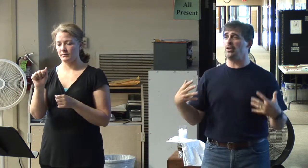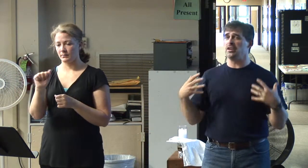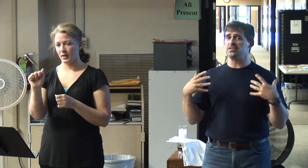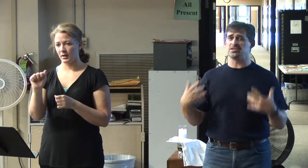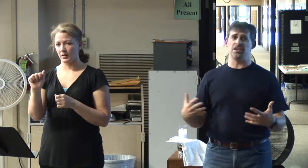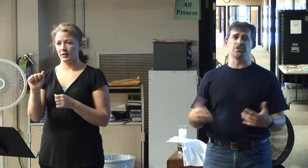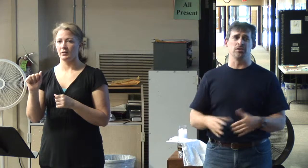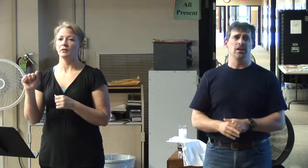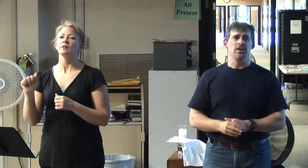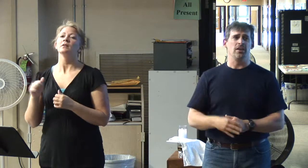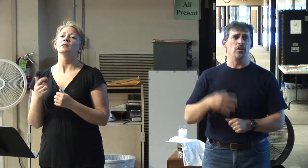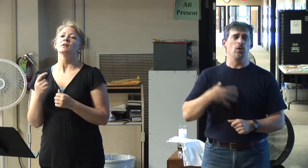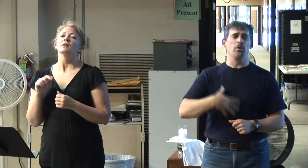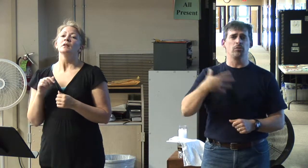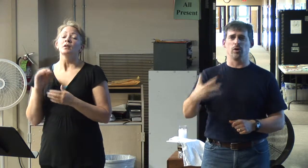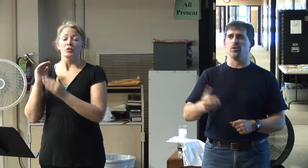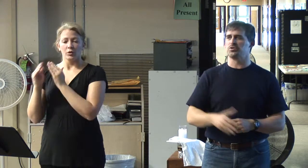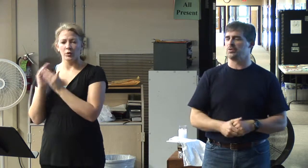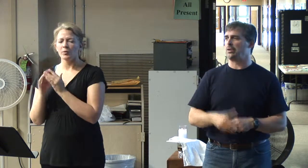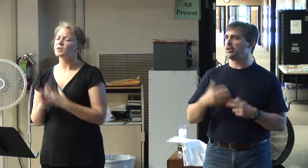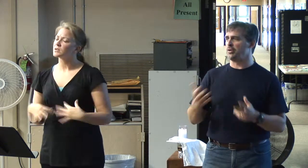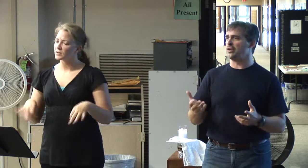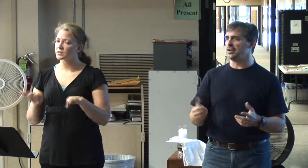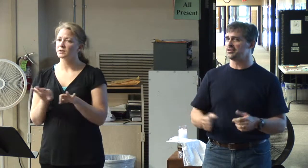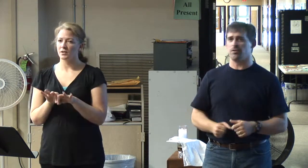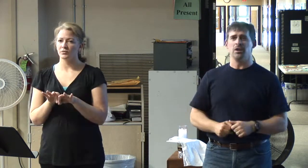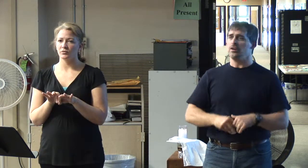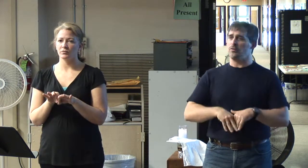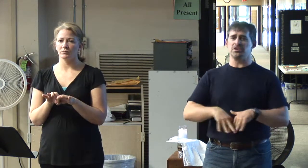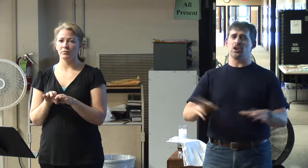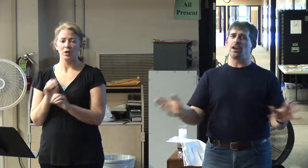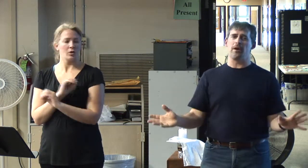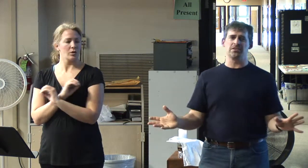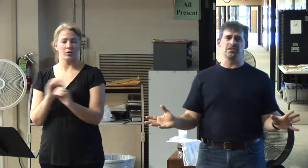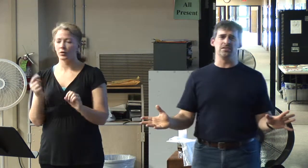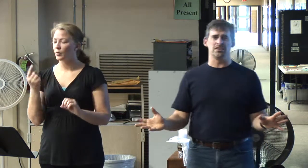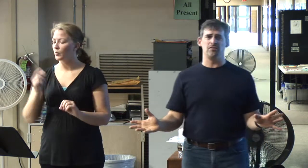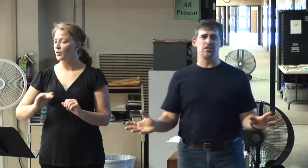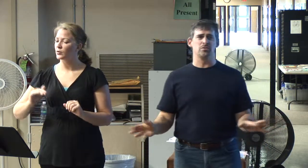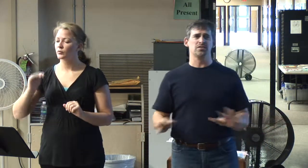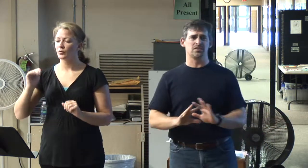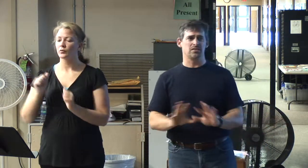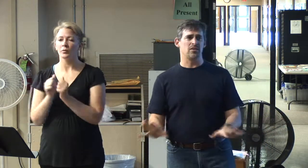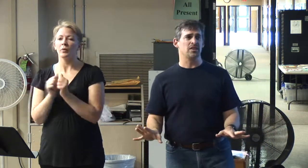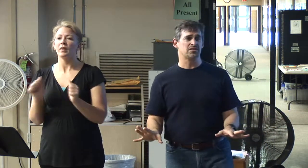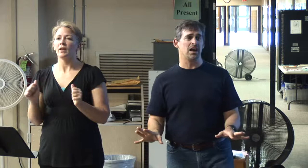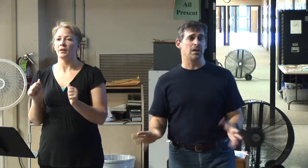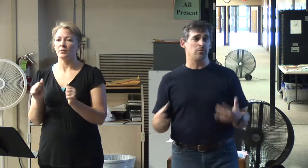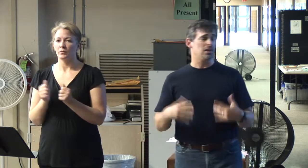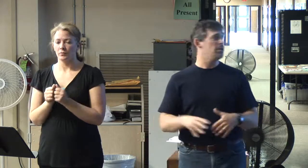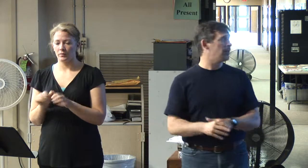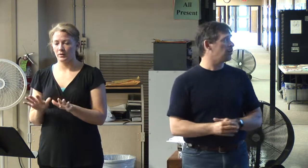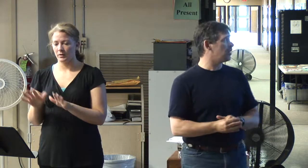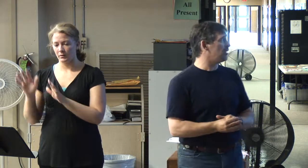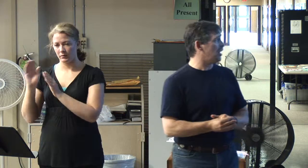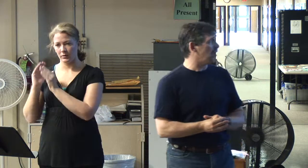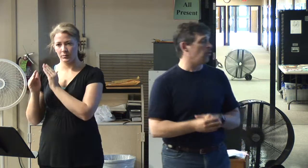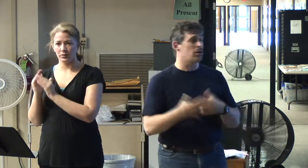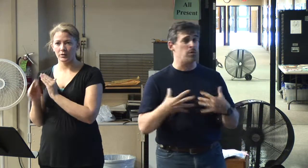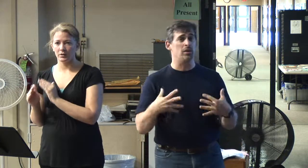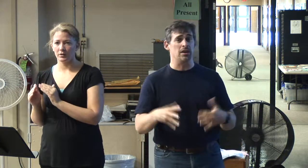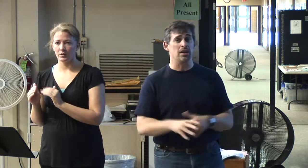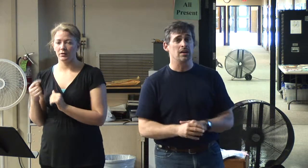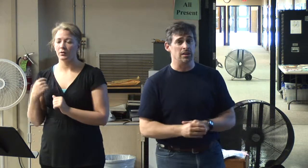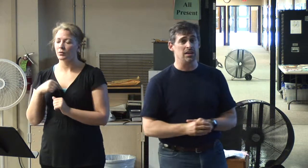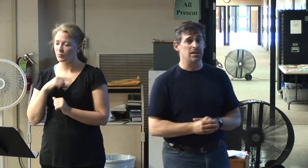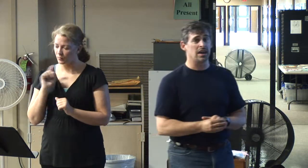the community is essential, that no one grows without community. So we just talk about us as individuals, and then things die. We need to be about a